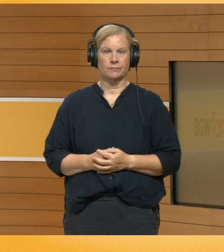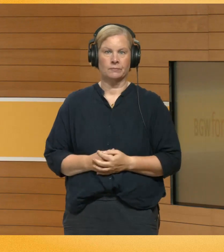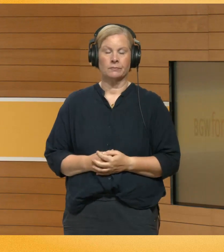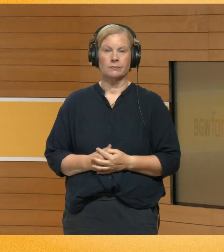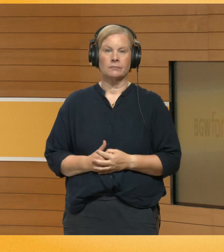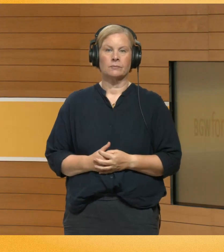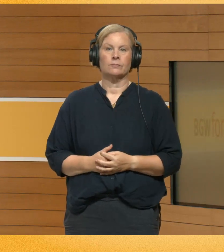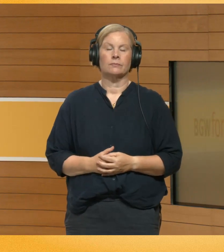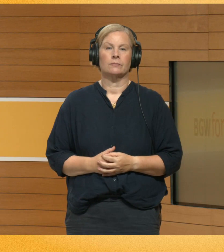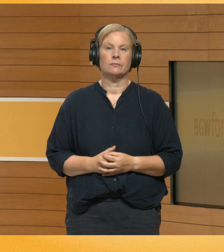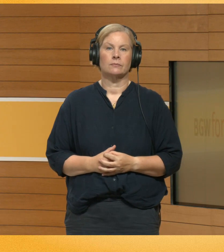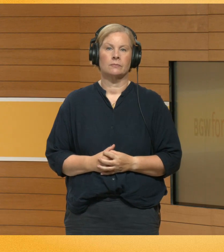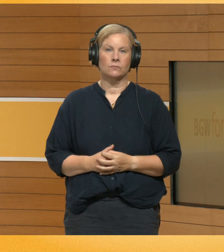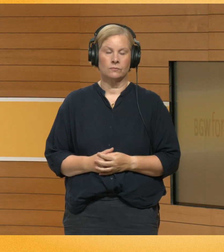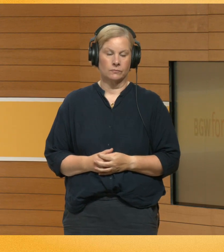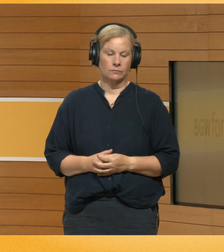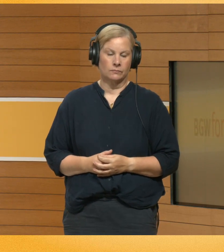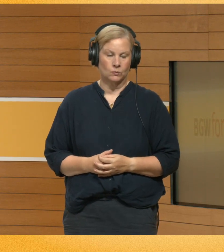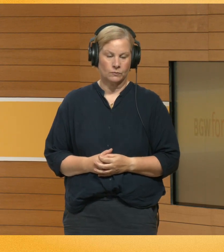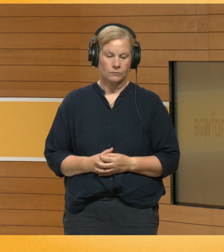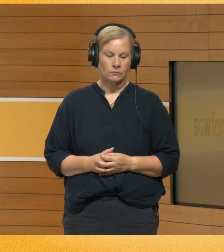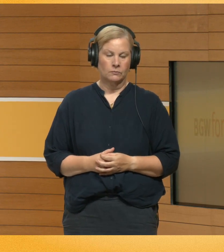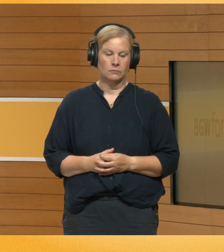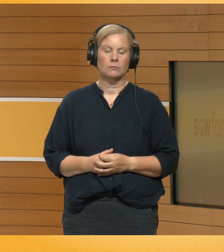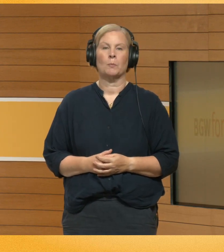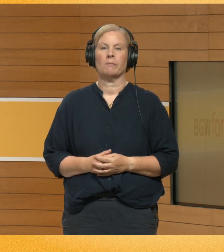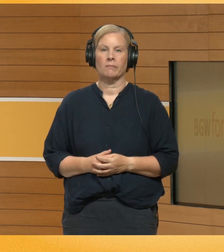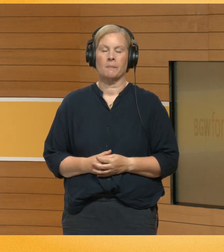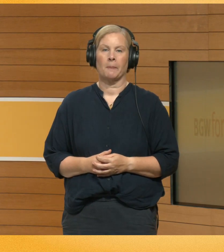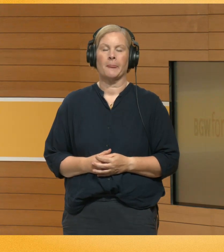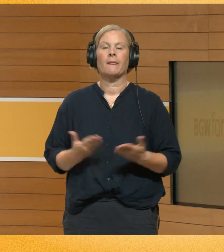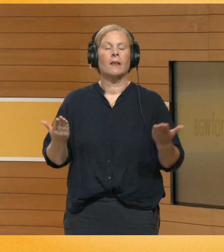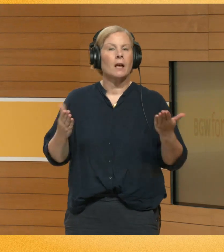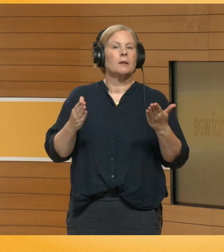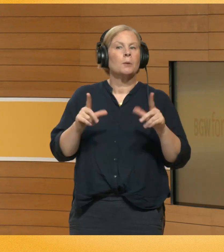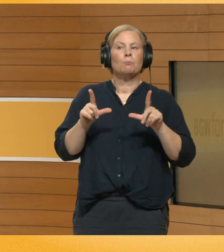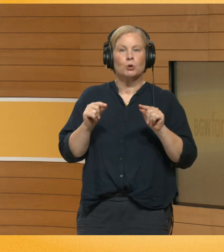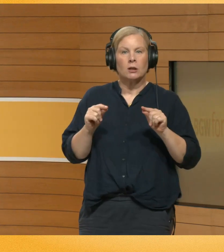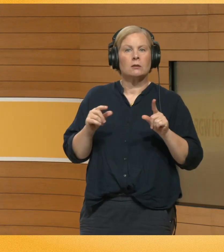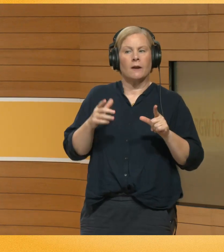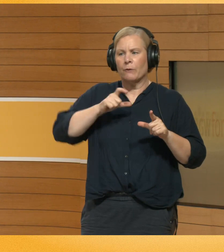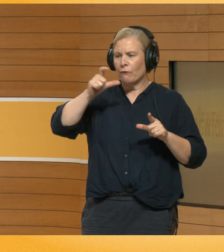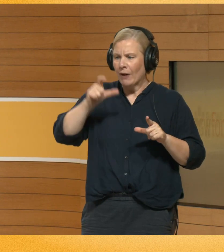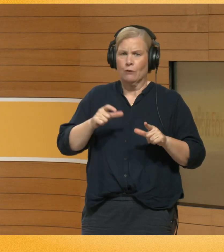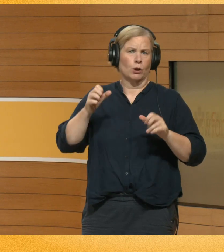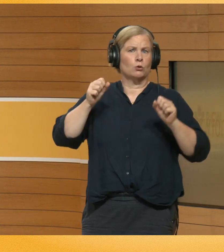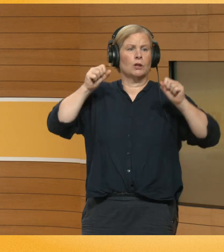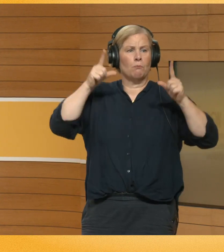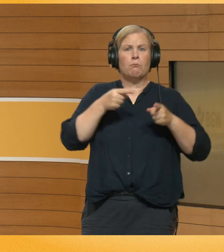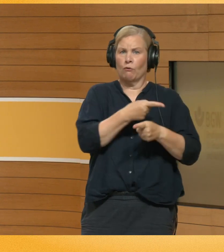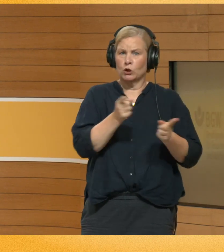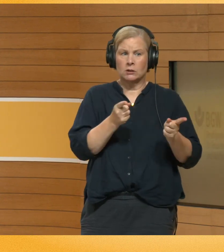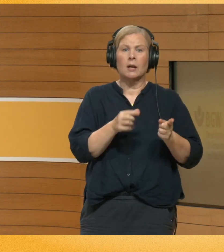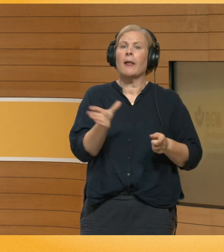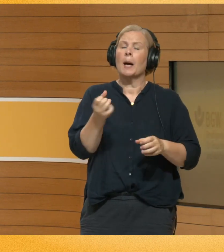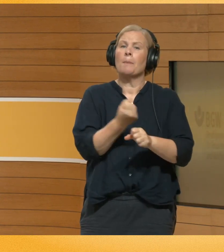of responsibility and altruistic devotion among healthcare workers. And a profound quote from